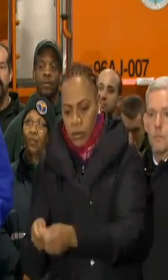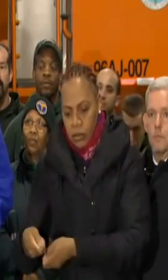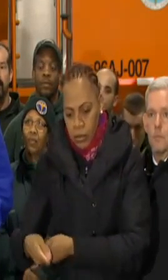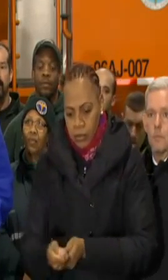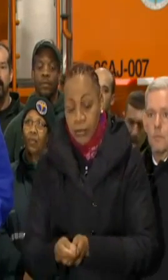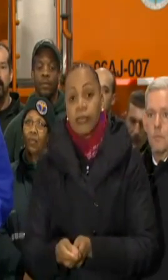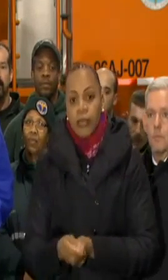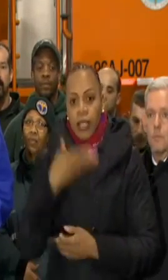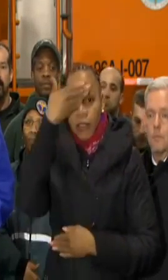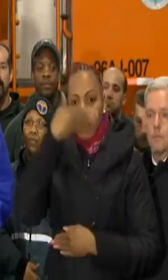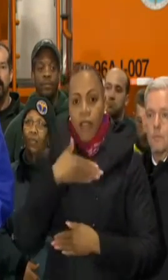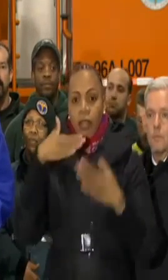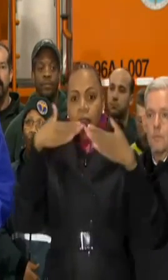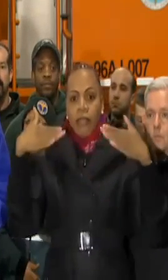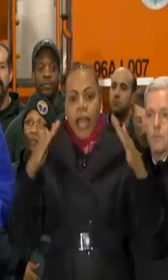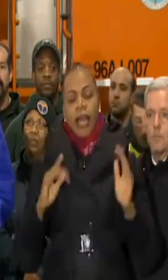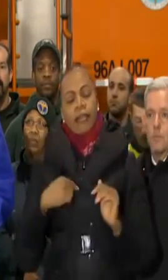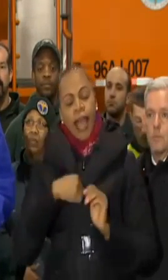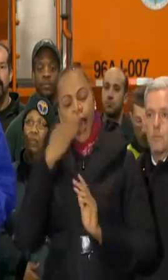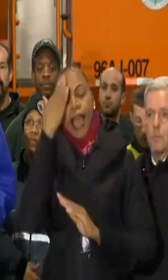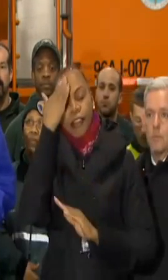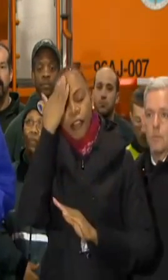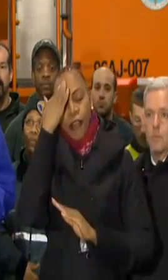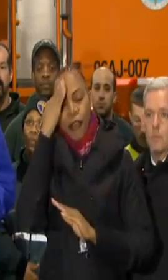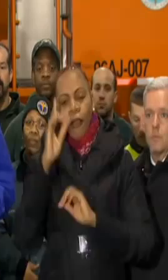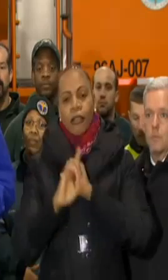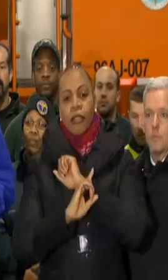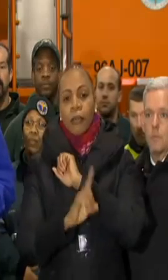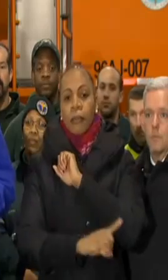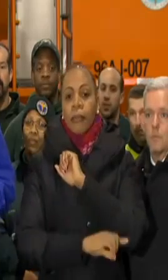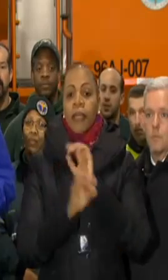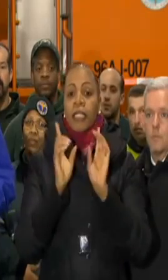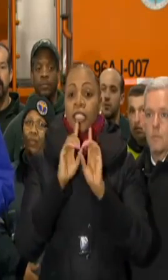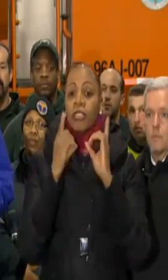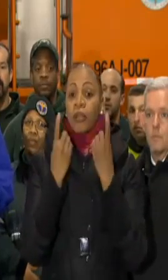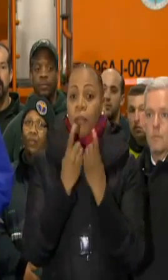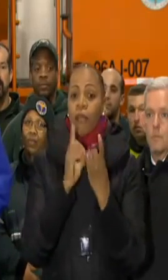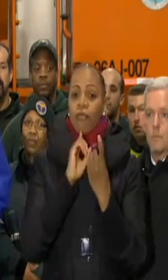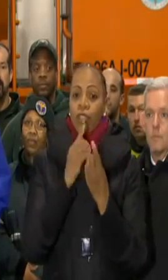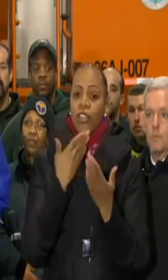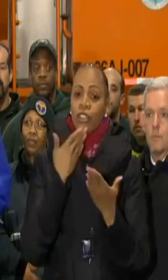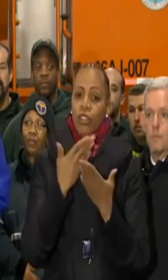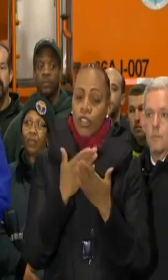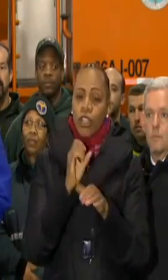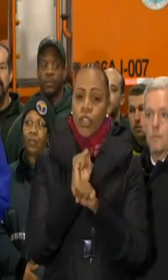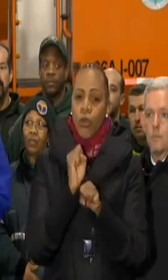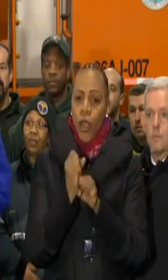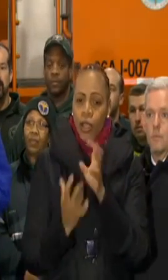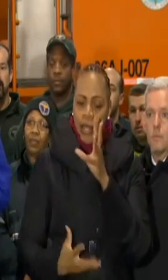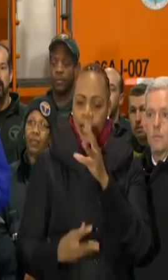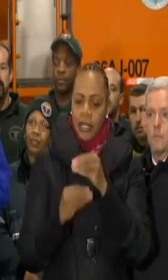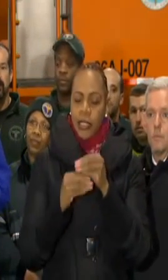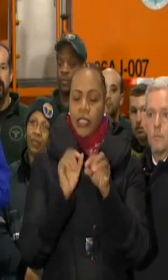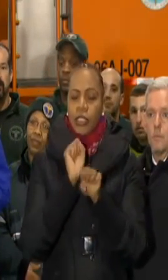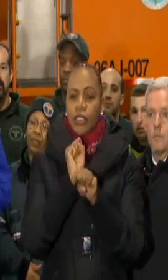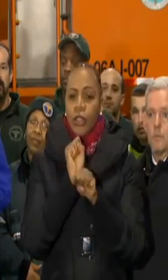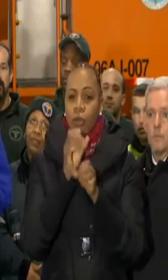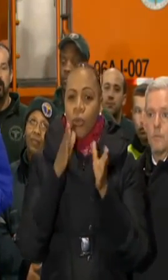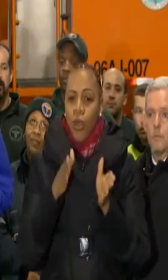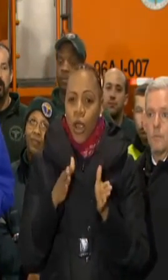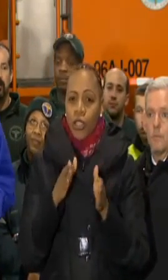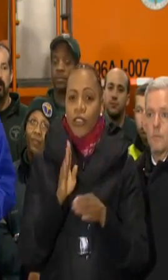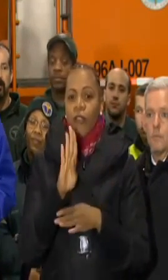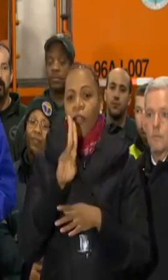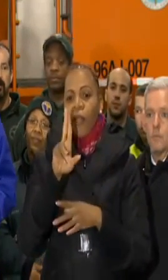front of your house. I know that sanitation's done a great job bringing in additional laborers to focus on crosswalks, to focus on bus